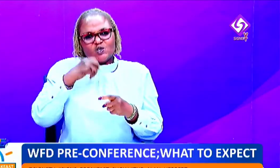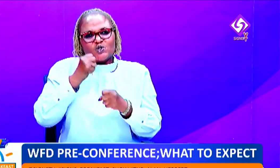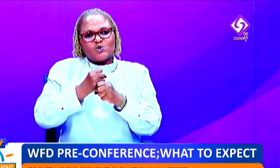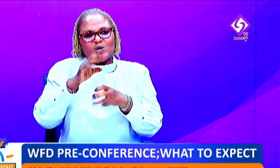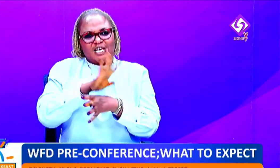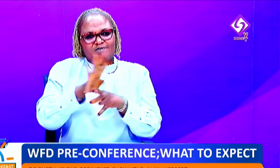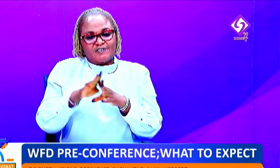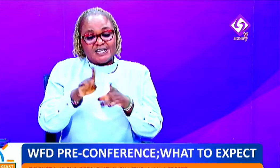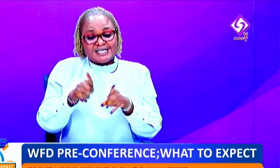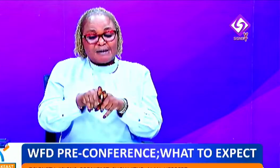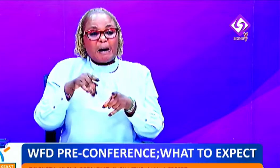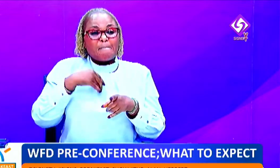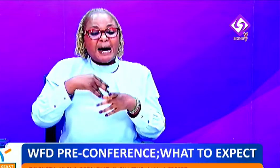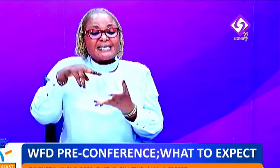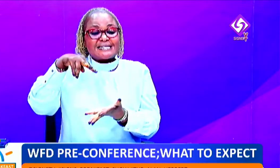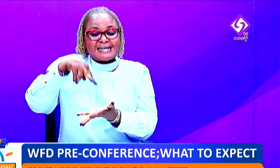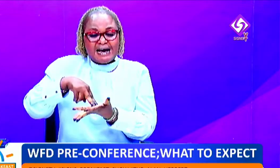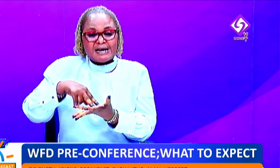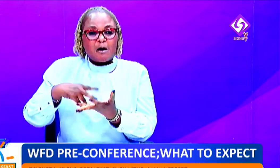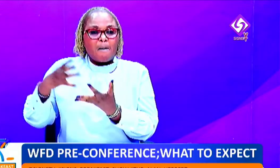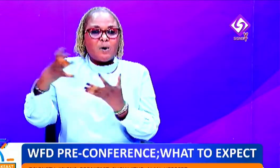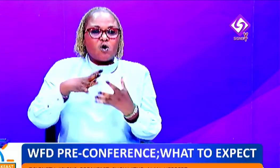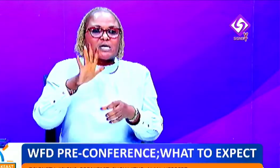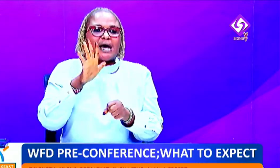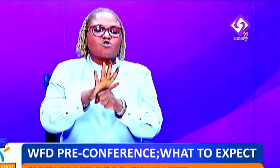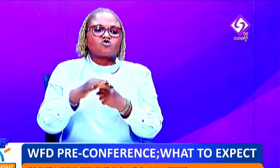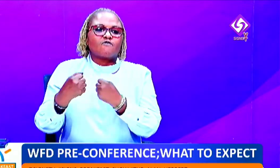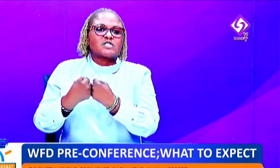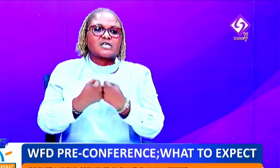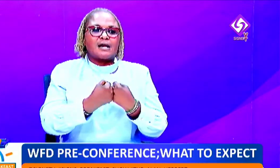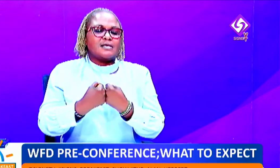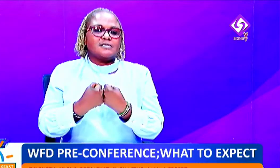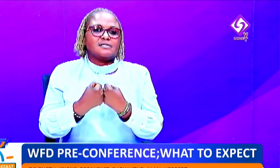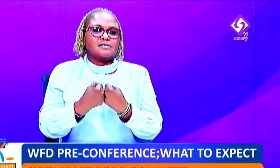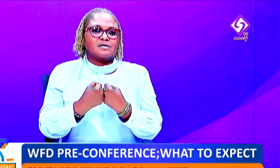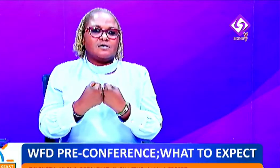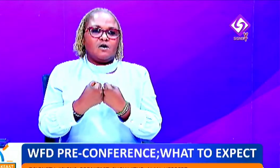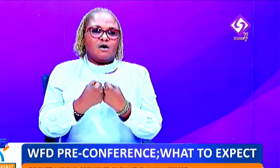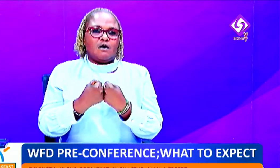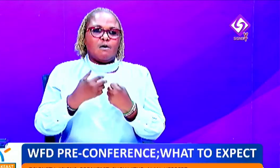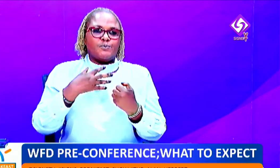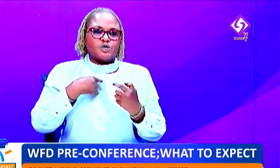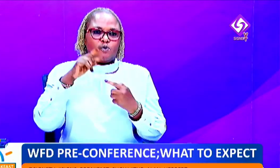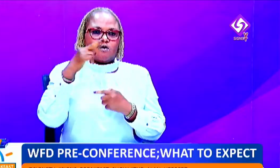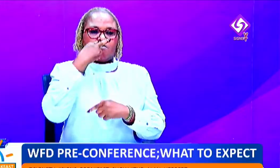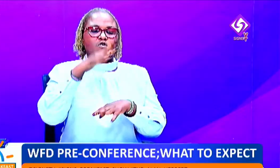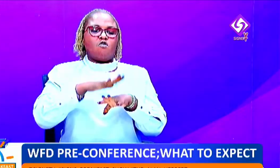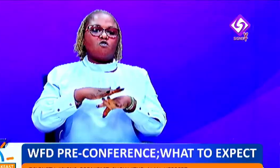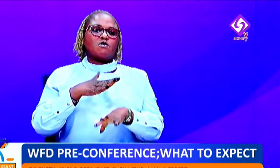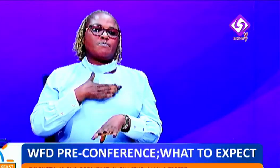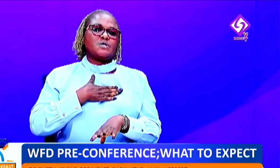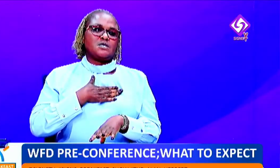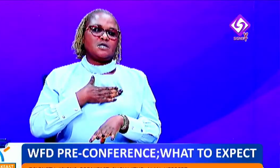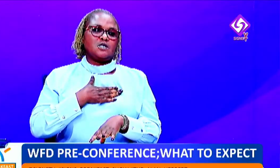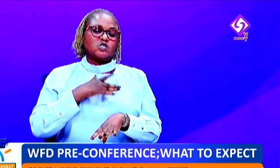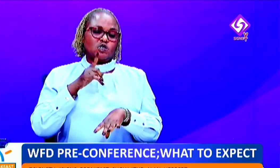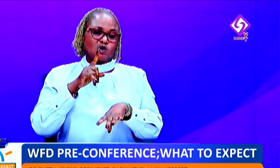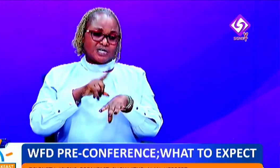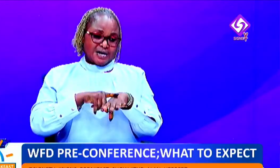in that organization, and when I took my stand and I vocalized my issues, they did